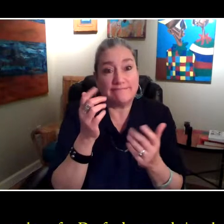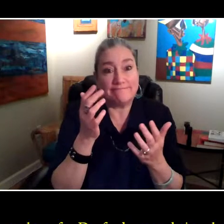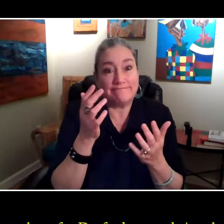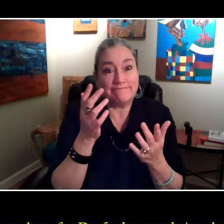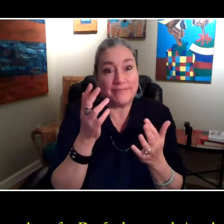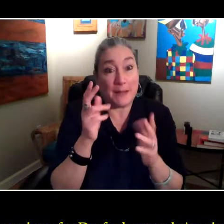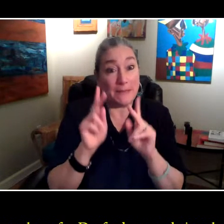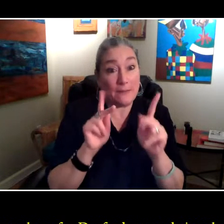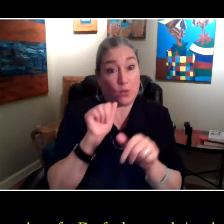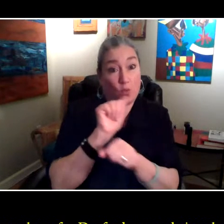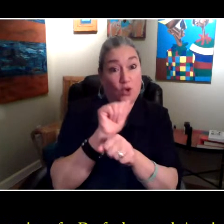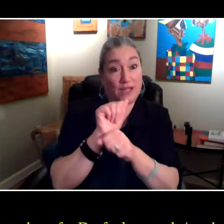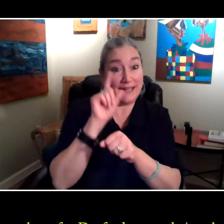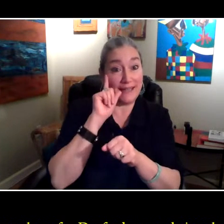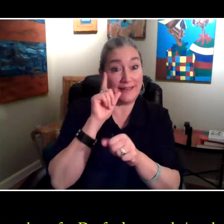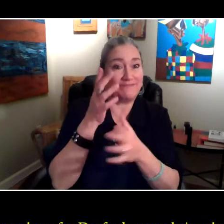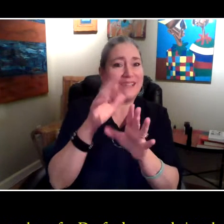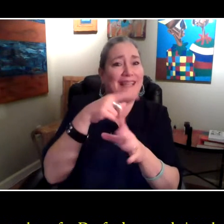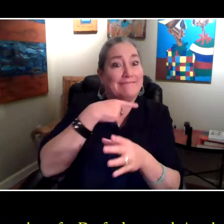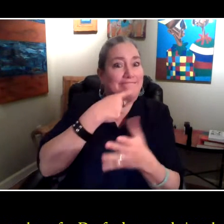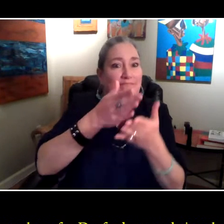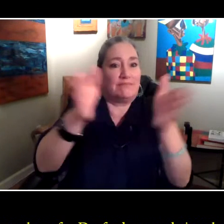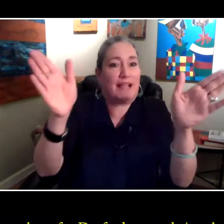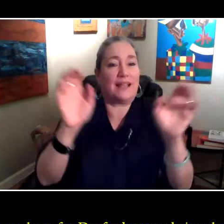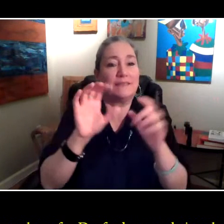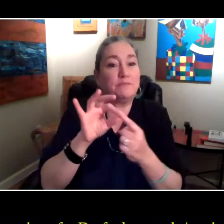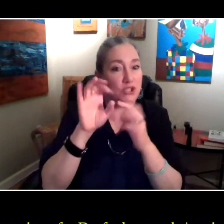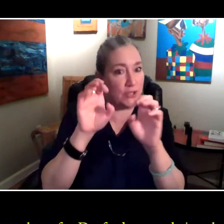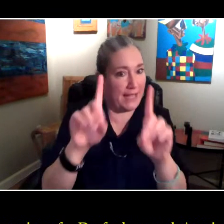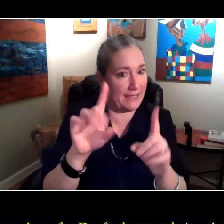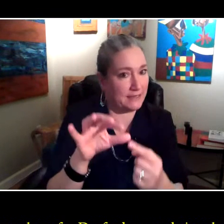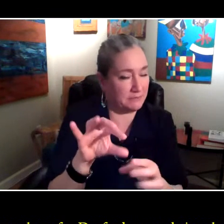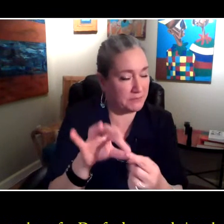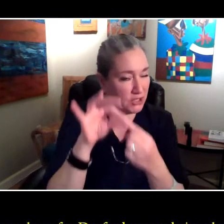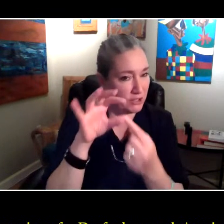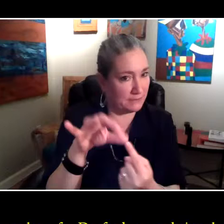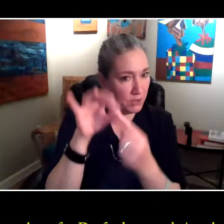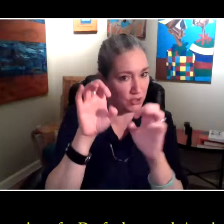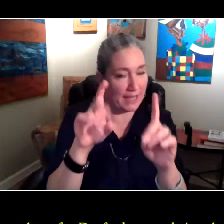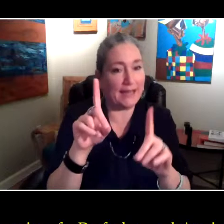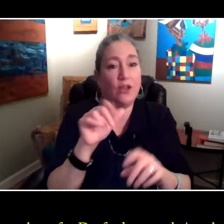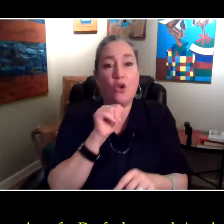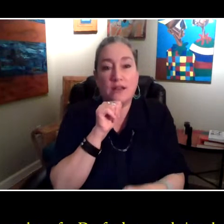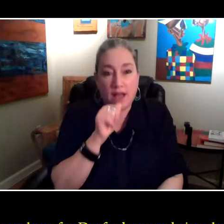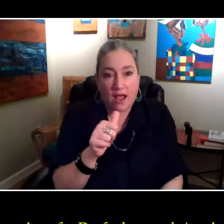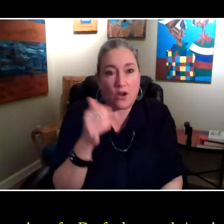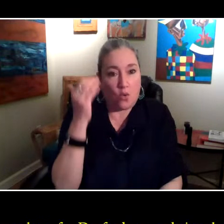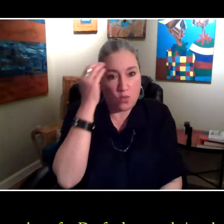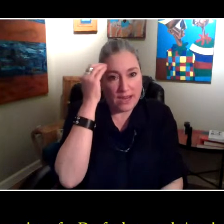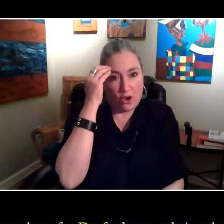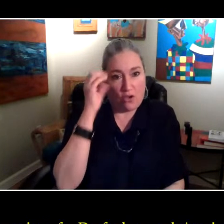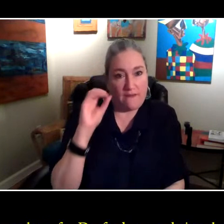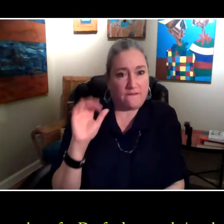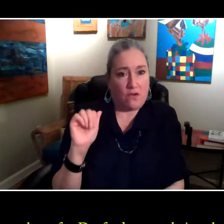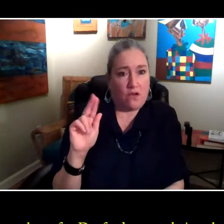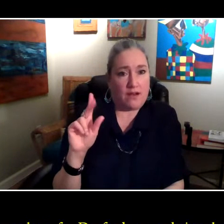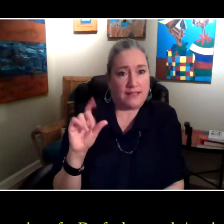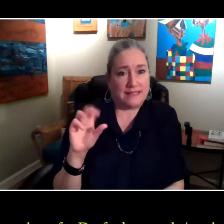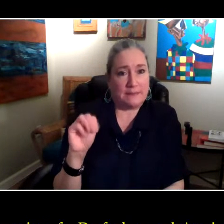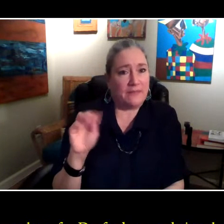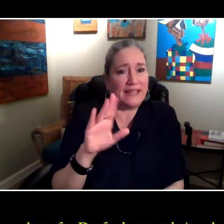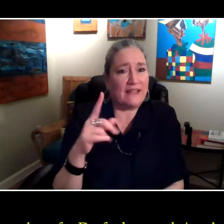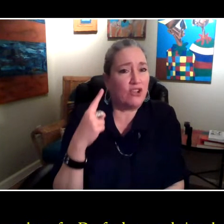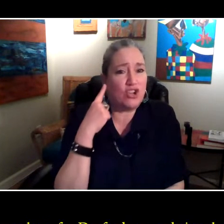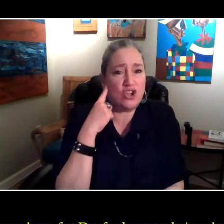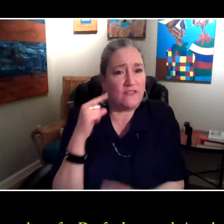become aware of autism within the system. Because most people working, hearing people in general, but particularly